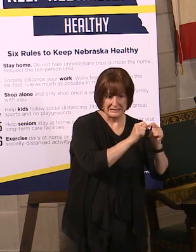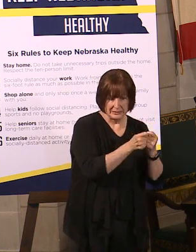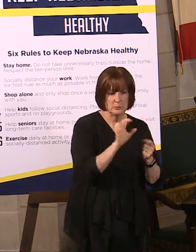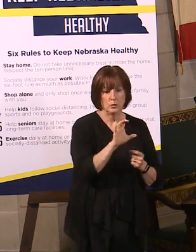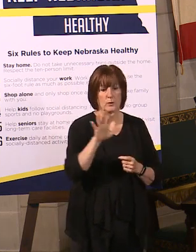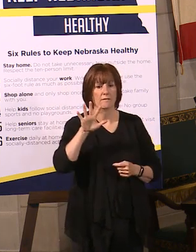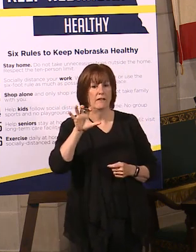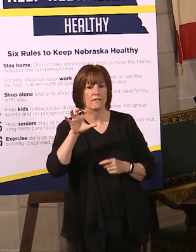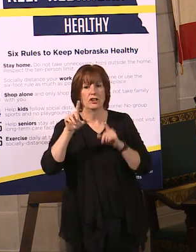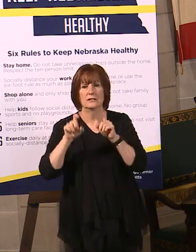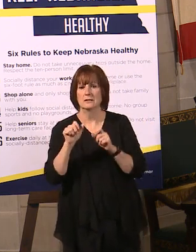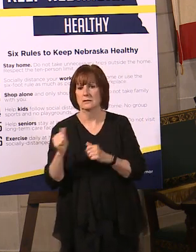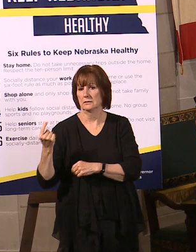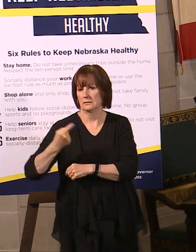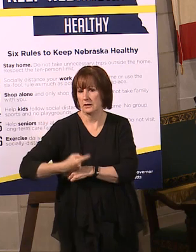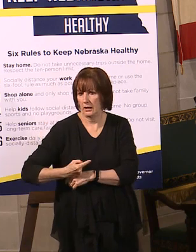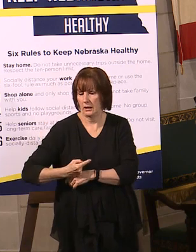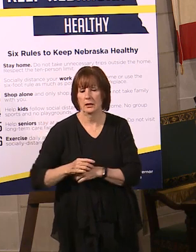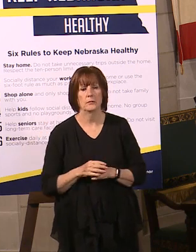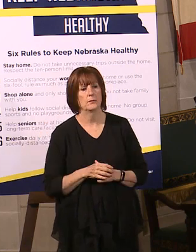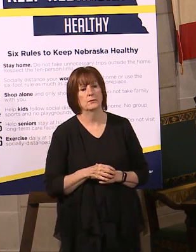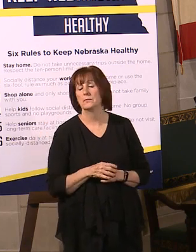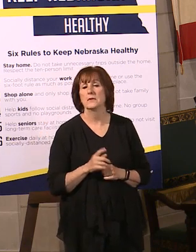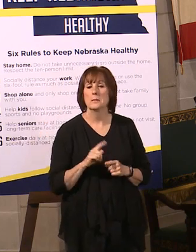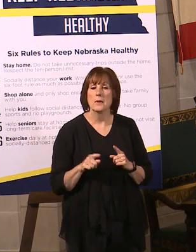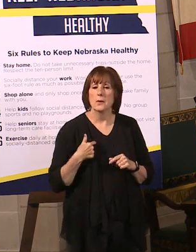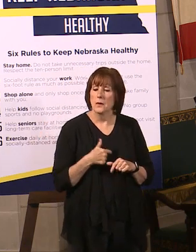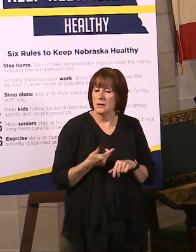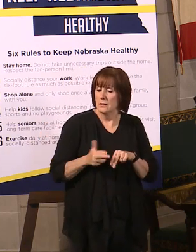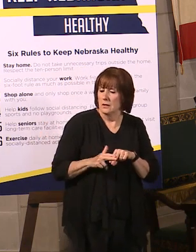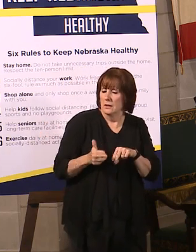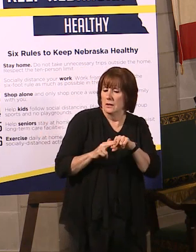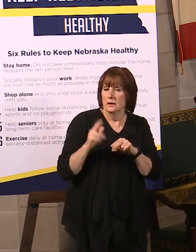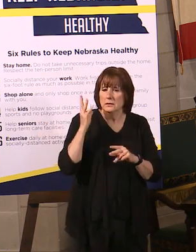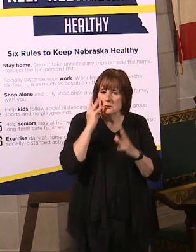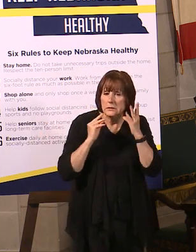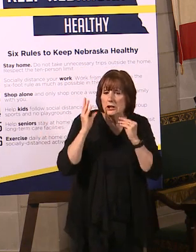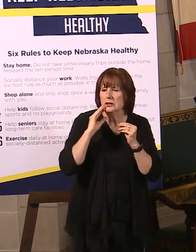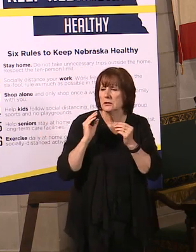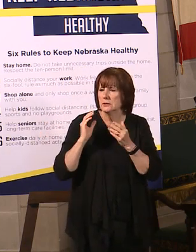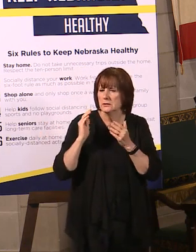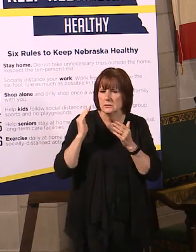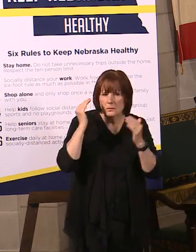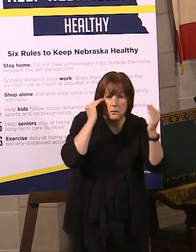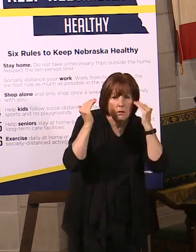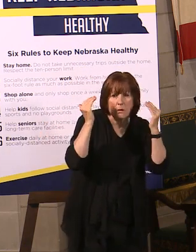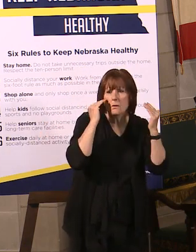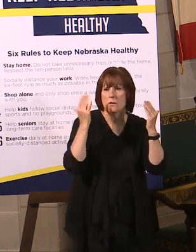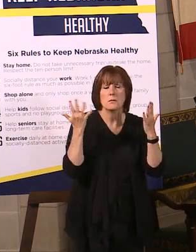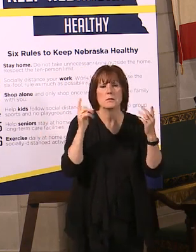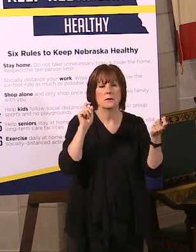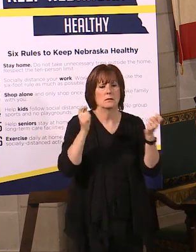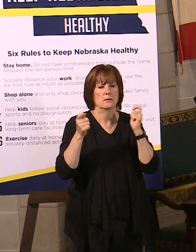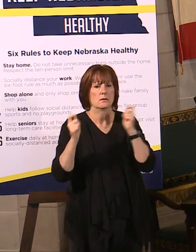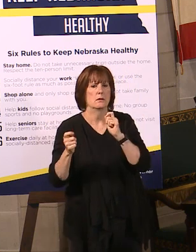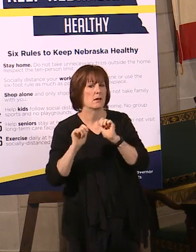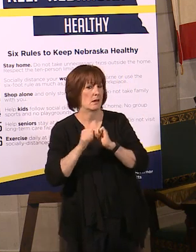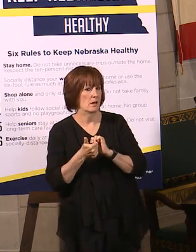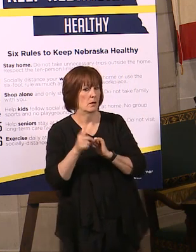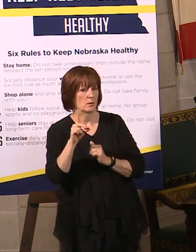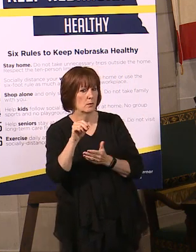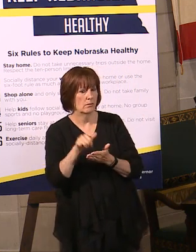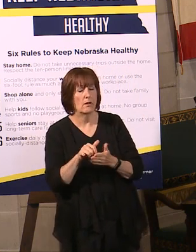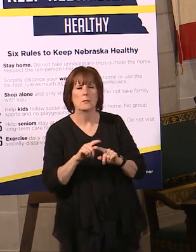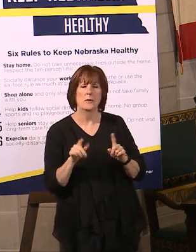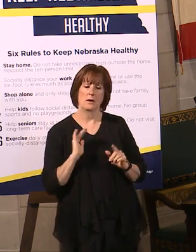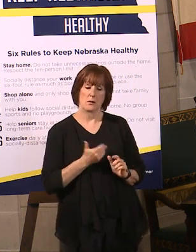But of course, as we gather experience, gain experience and get more information, we may modify how we're exactly going to do that. But that's